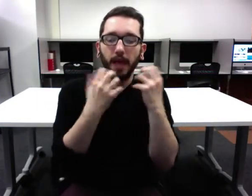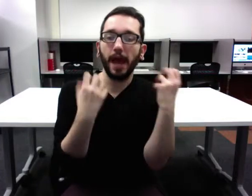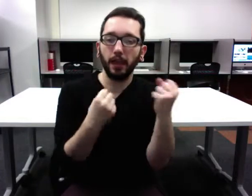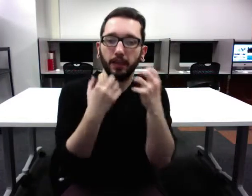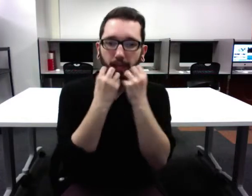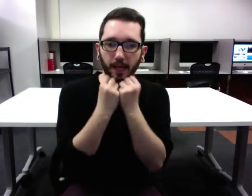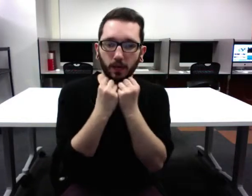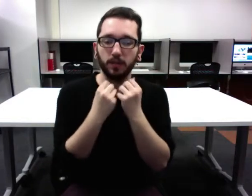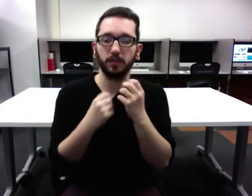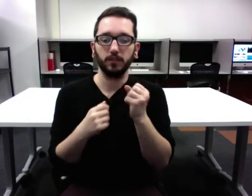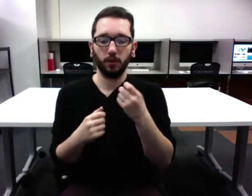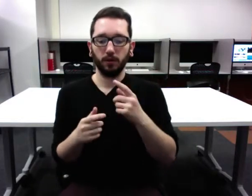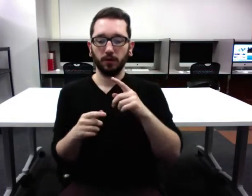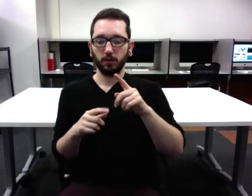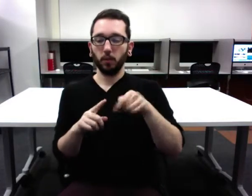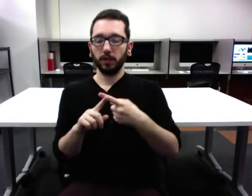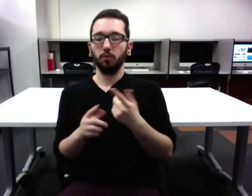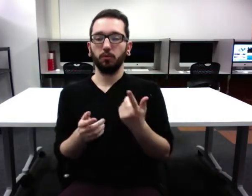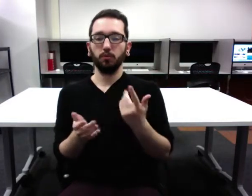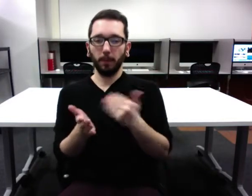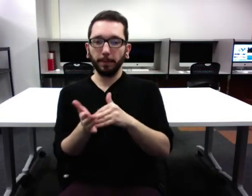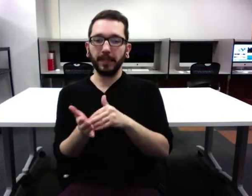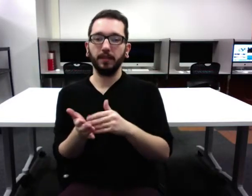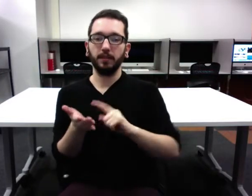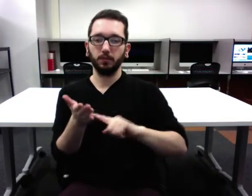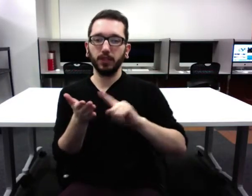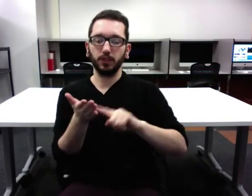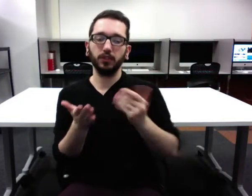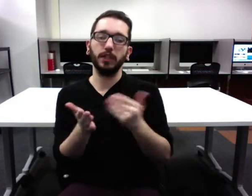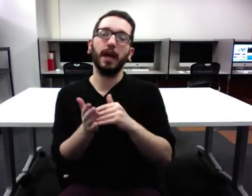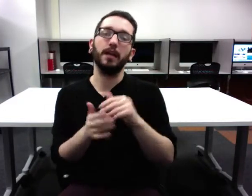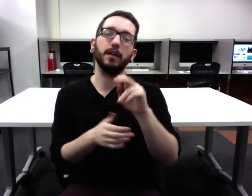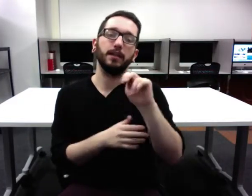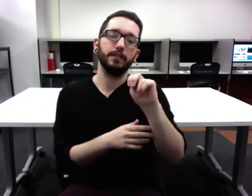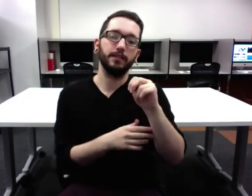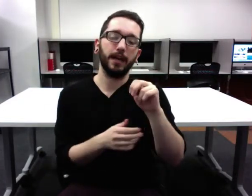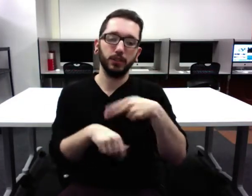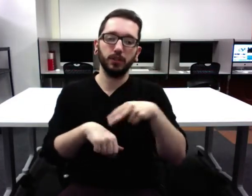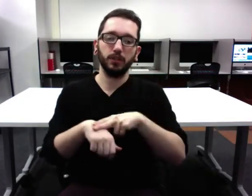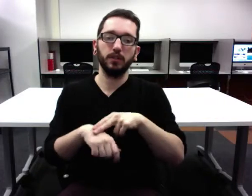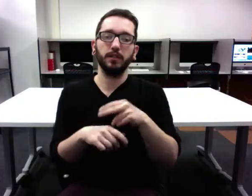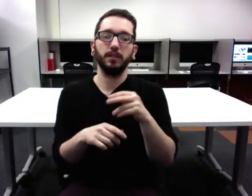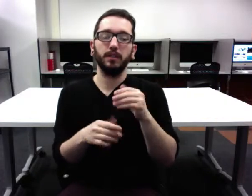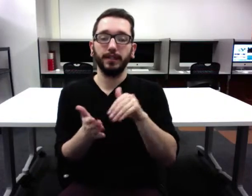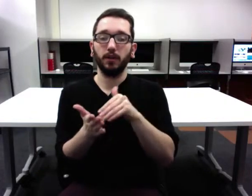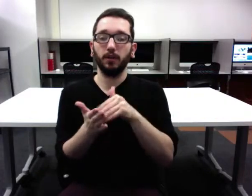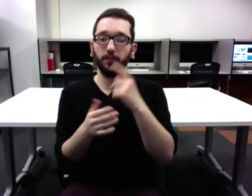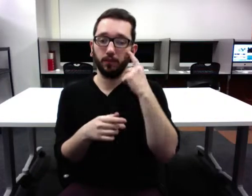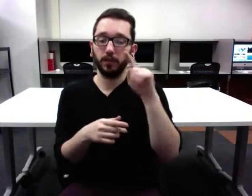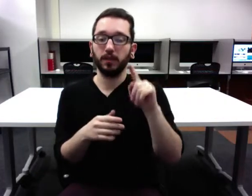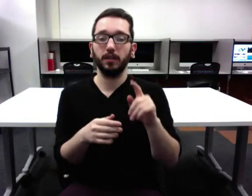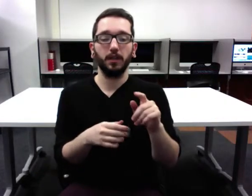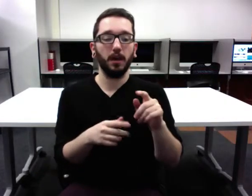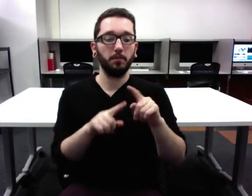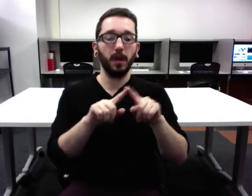And when I say we, I'm talking from my center, which is the National Center for Complementary and Alternative Medicine. This was a random sample of